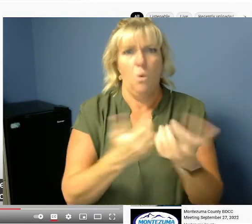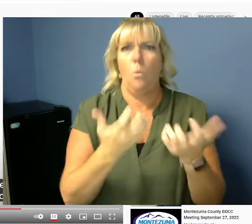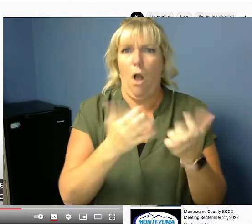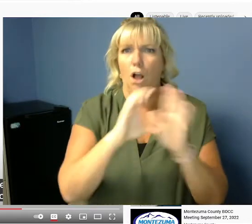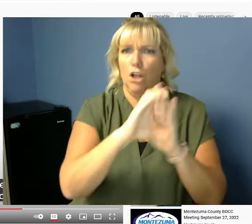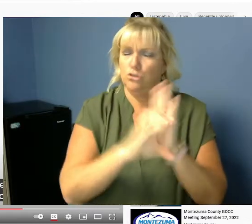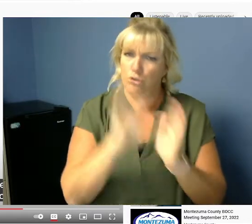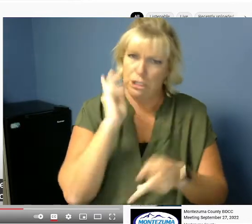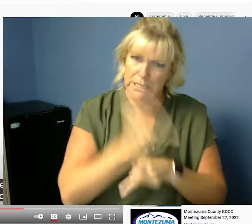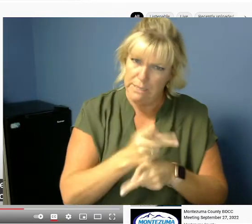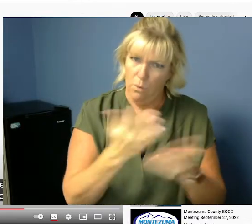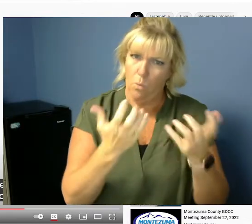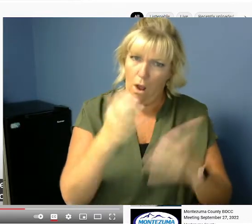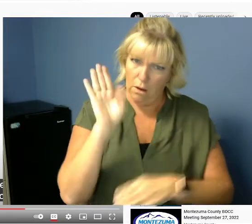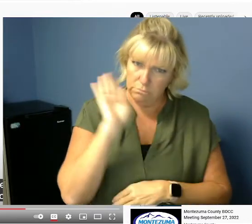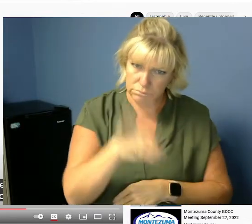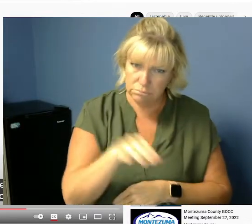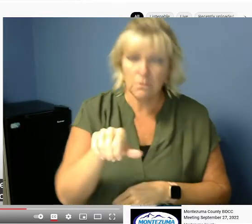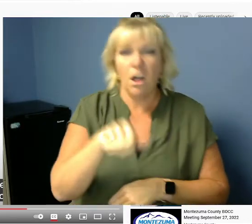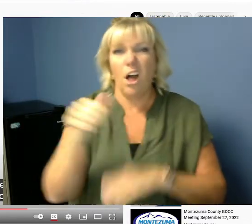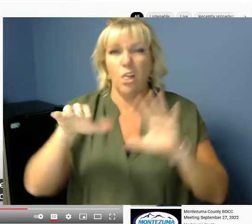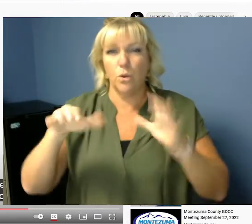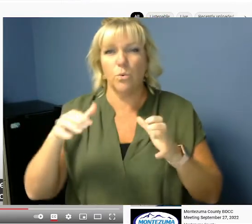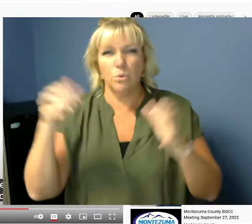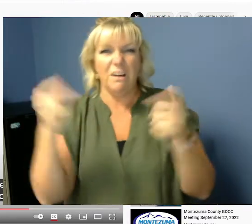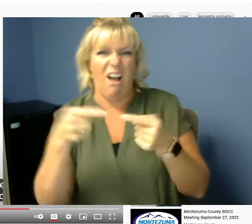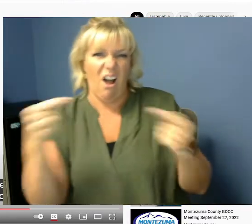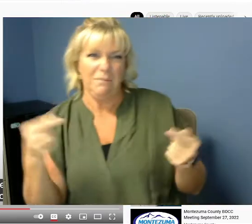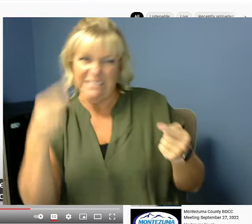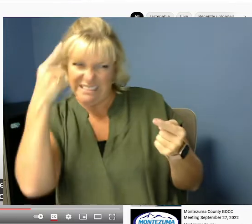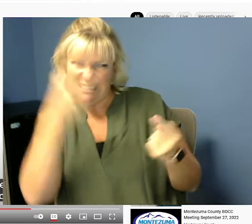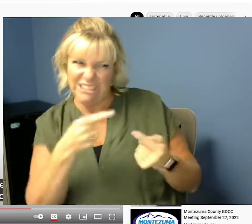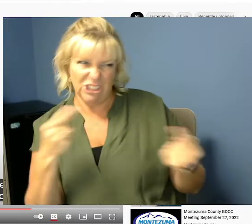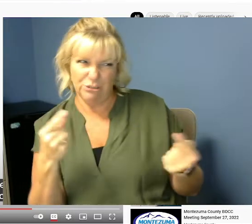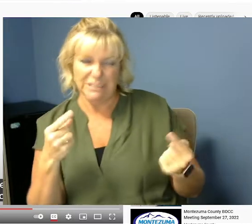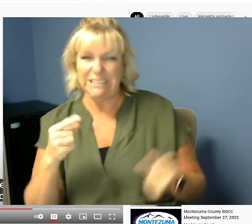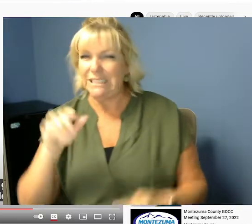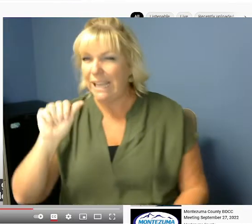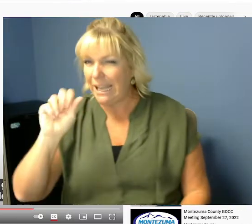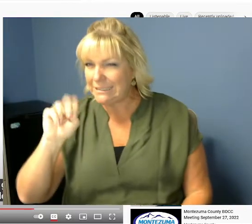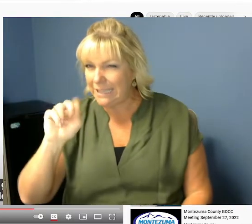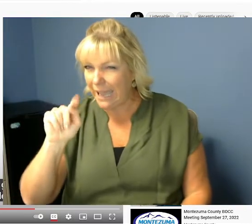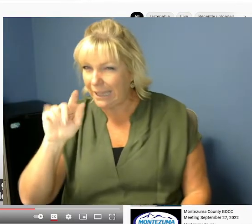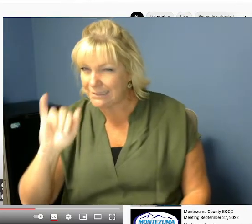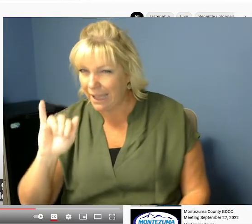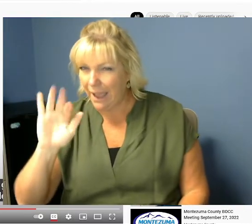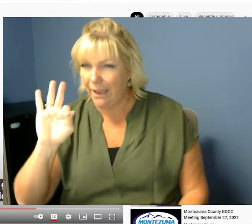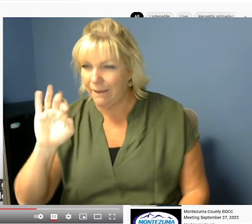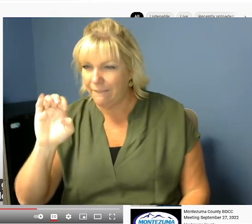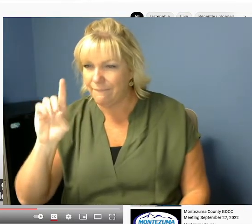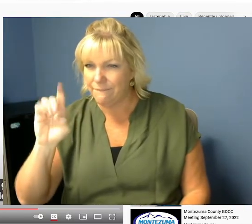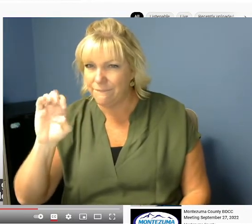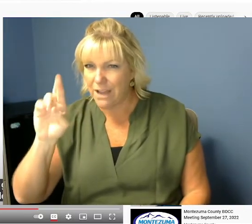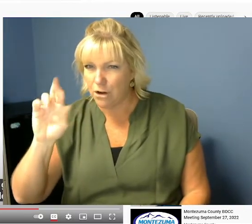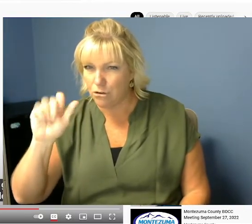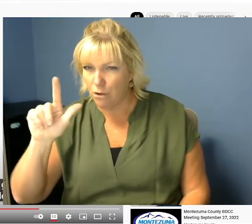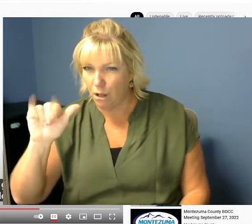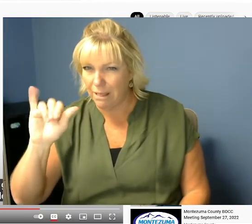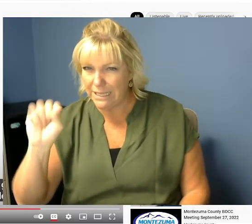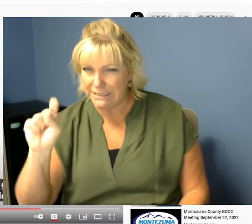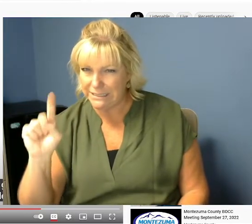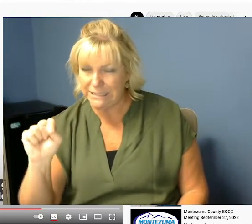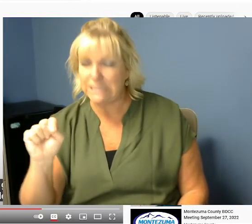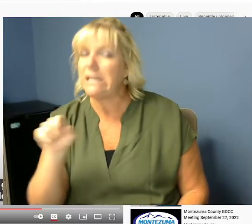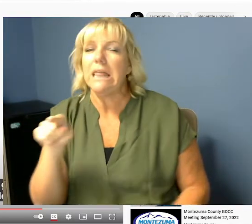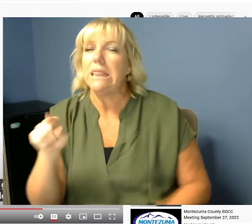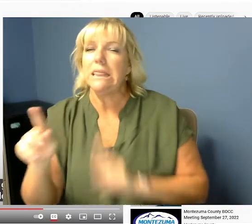another group of people called the Anti-Federalists who say, nah, it's too big, it's overreach. I'm simplifying here.